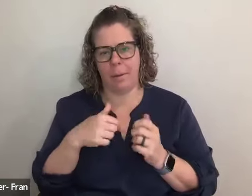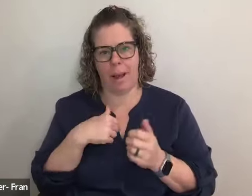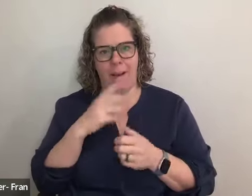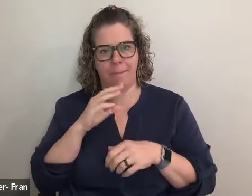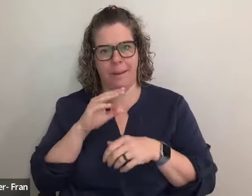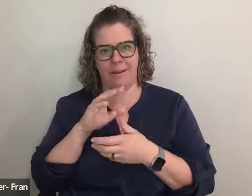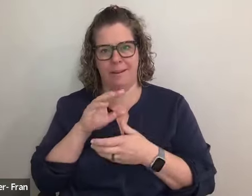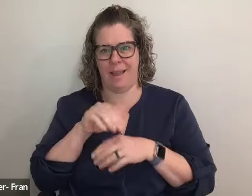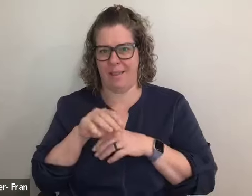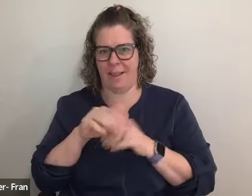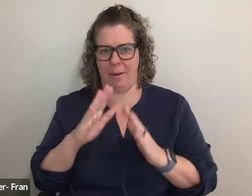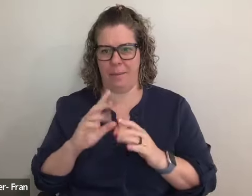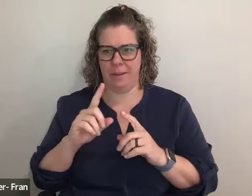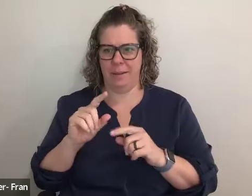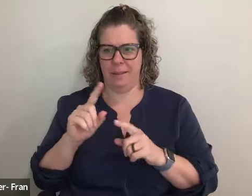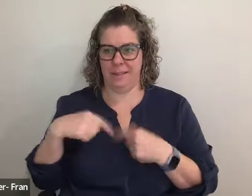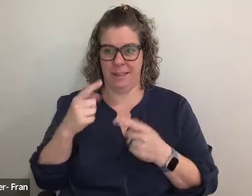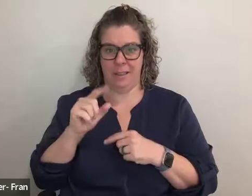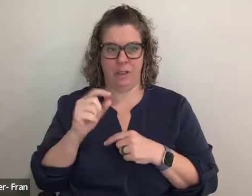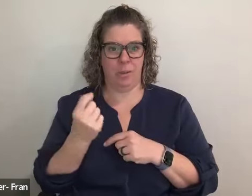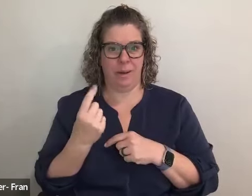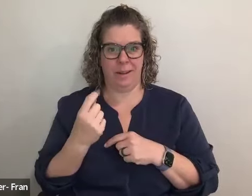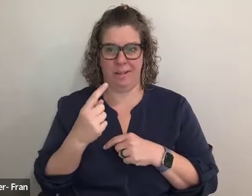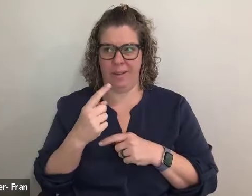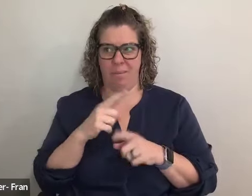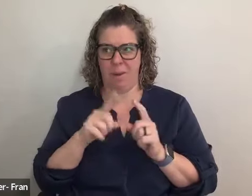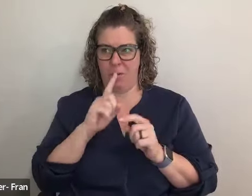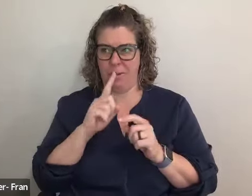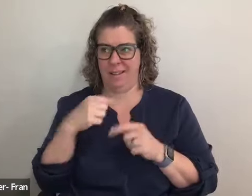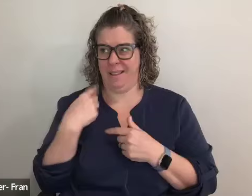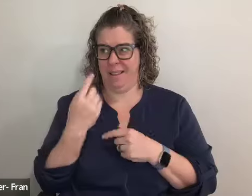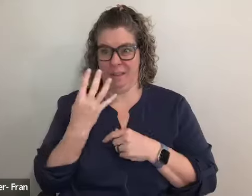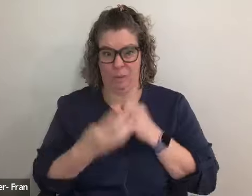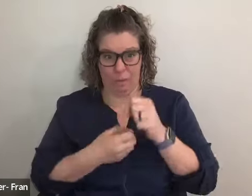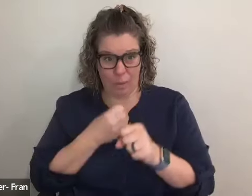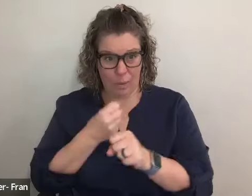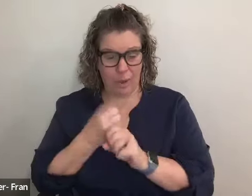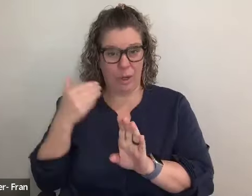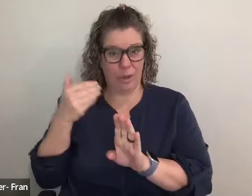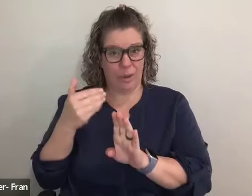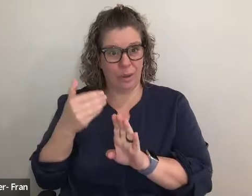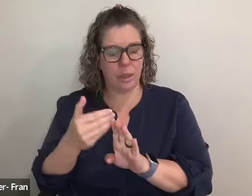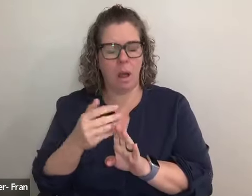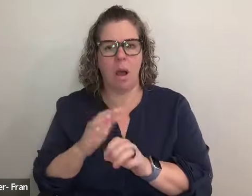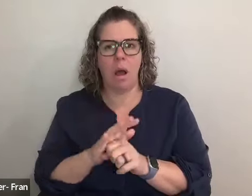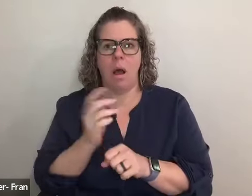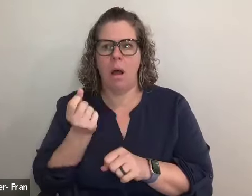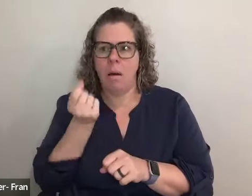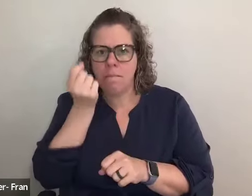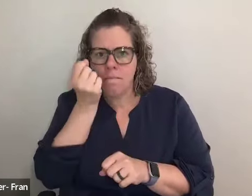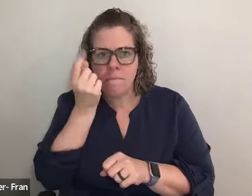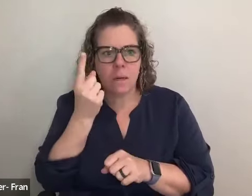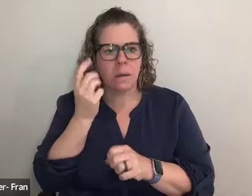since 2011, and it wasn't until the last 4 years that I fully understood